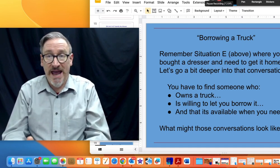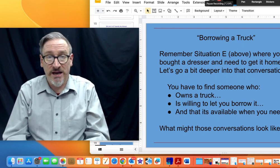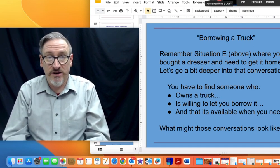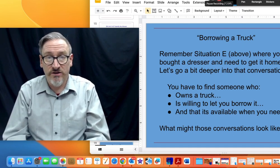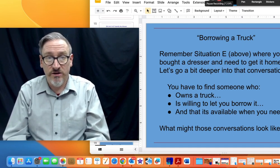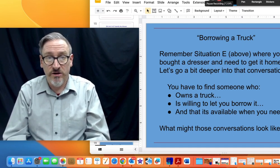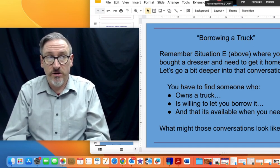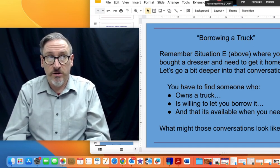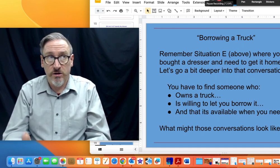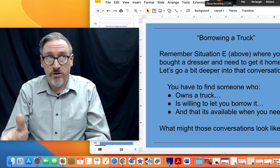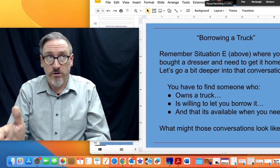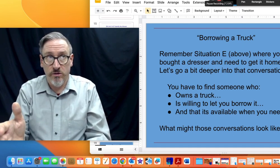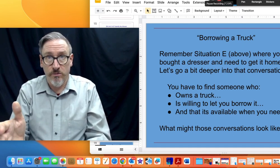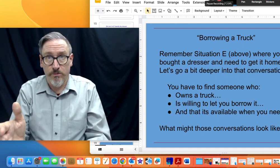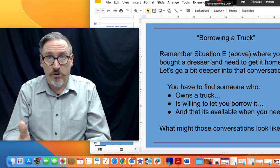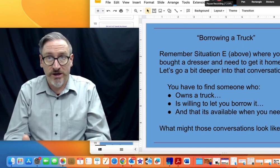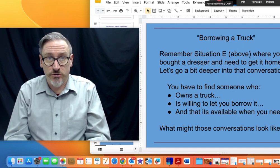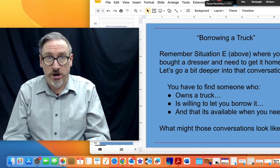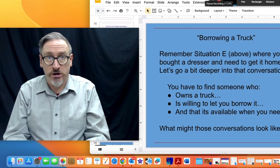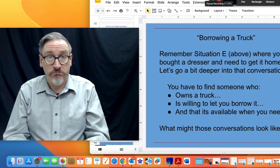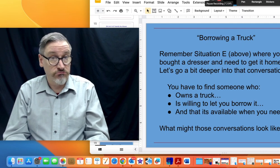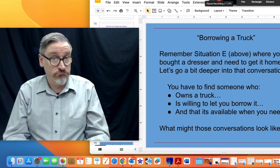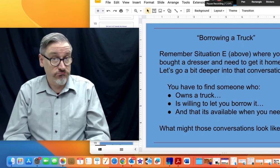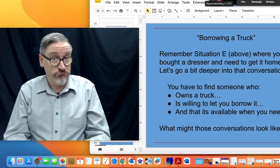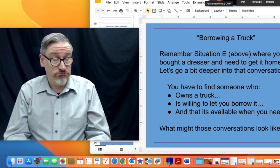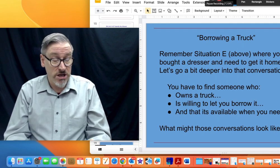We end borrowing a truck